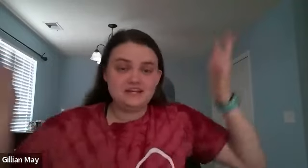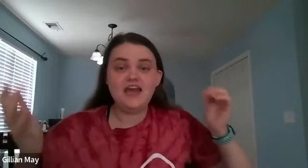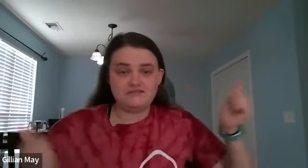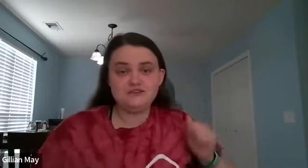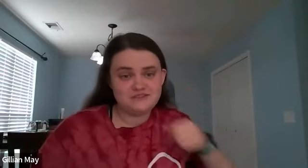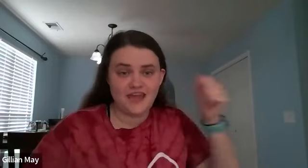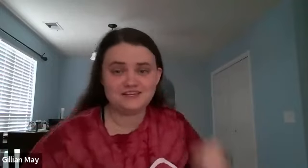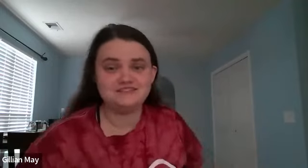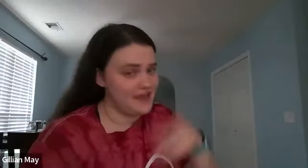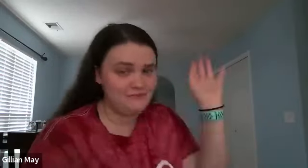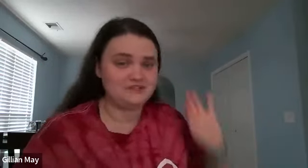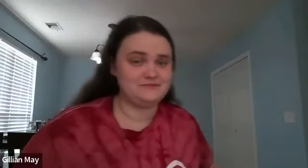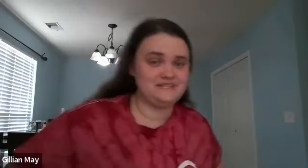Yeah, if you can do the action, that works for me too.